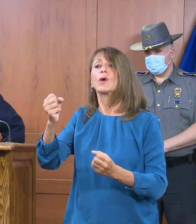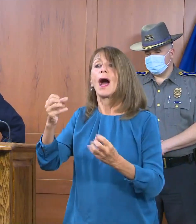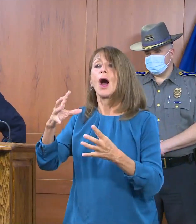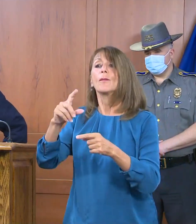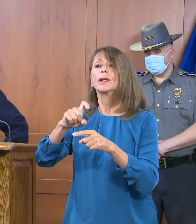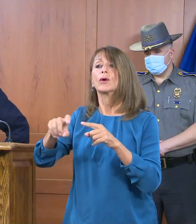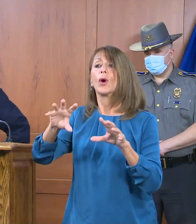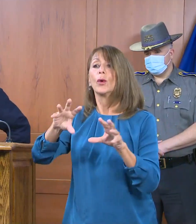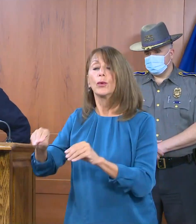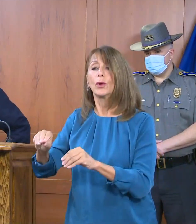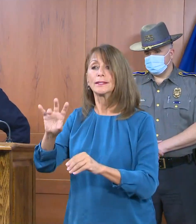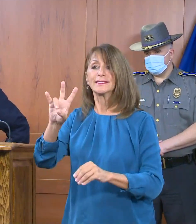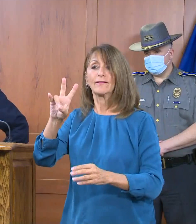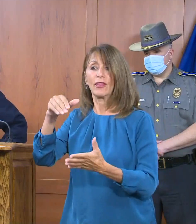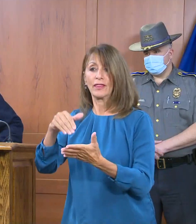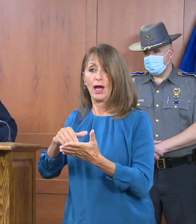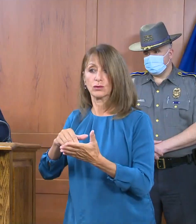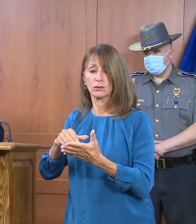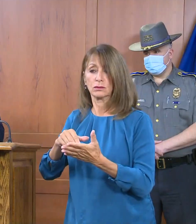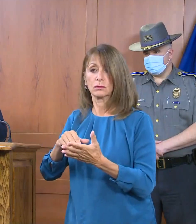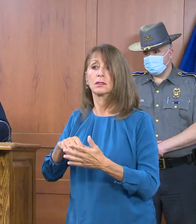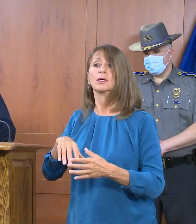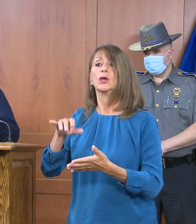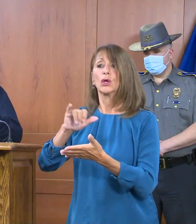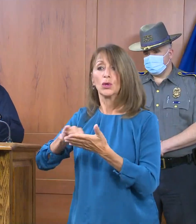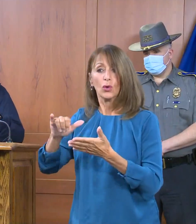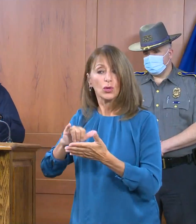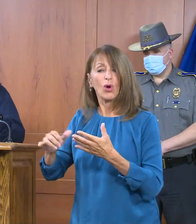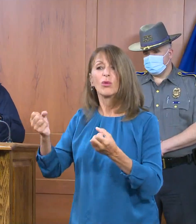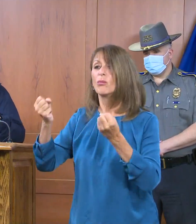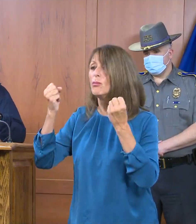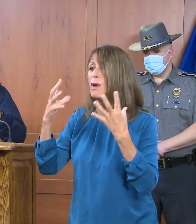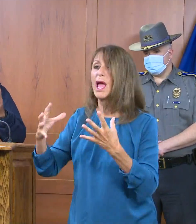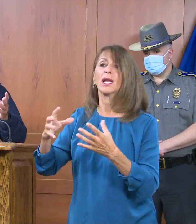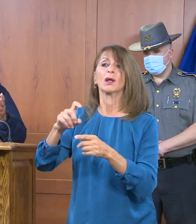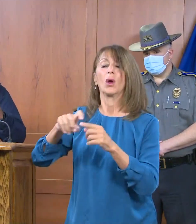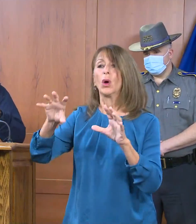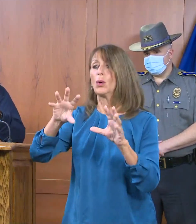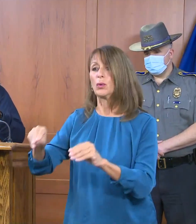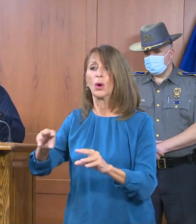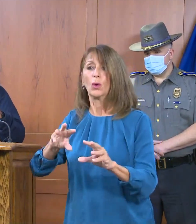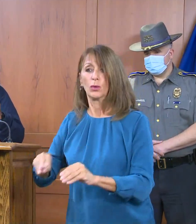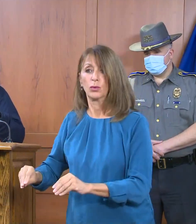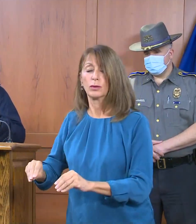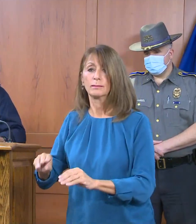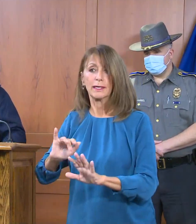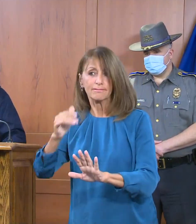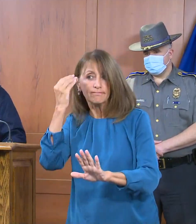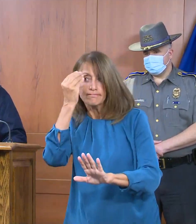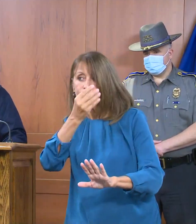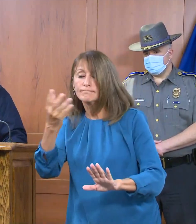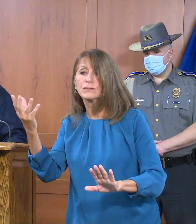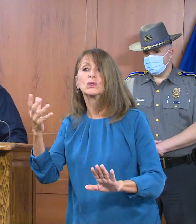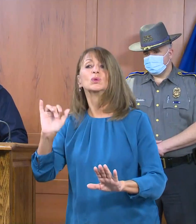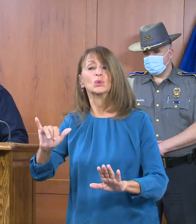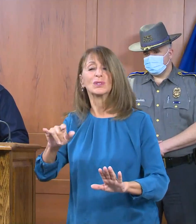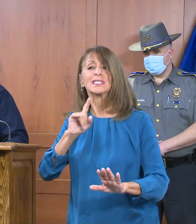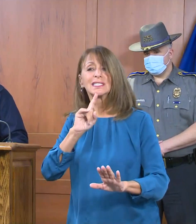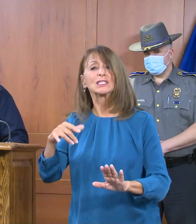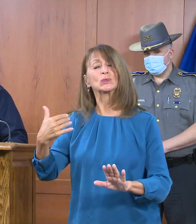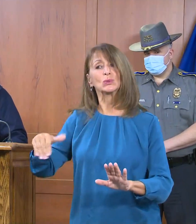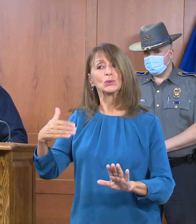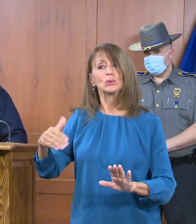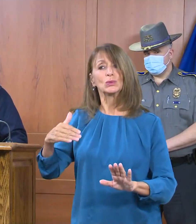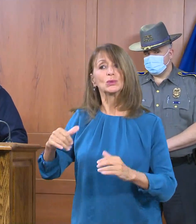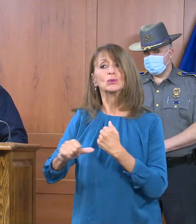Massachusetts, 2,600 New York. Those are the number of outages. Again, just a reminder how big a deal it is